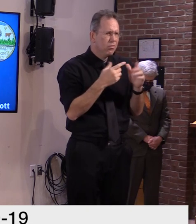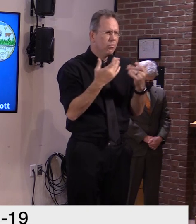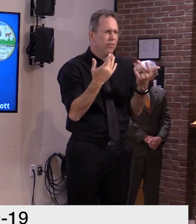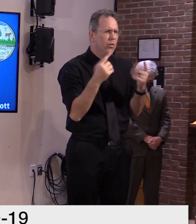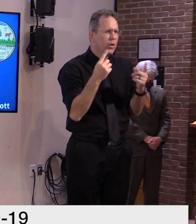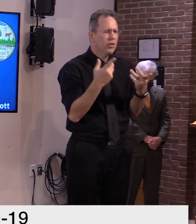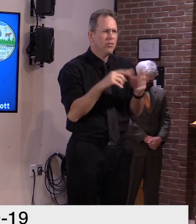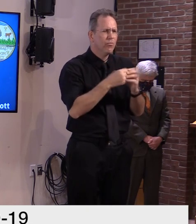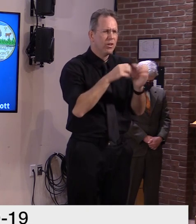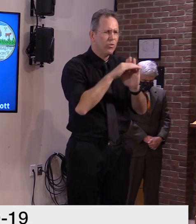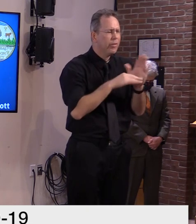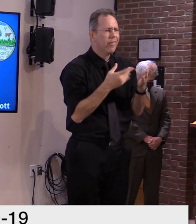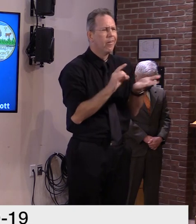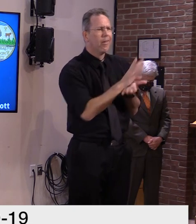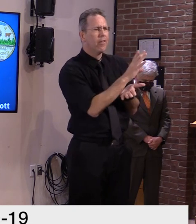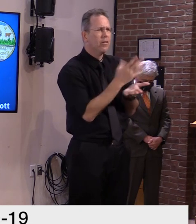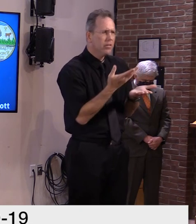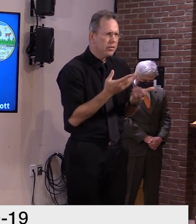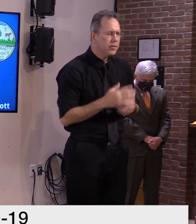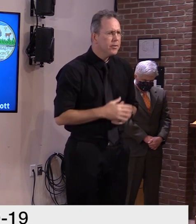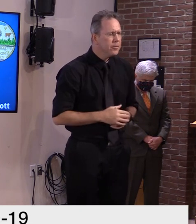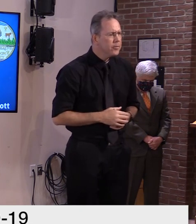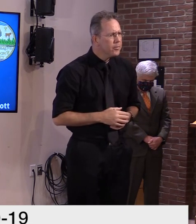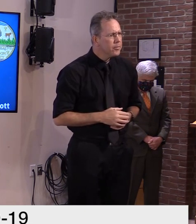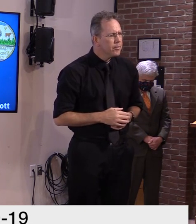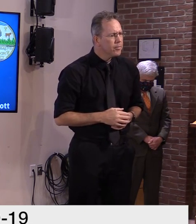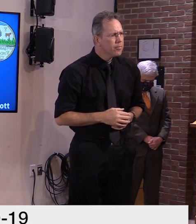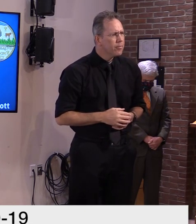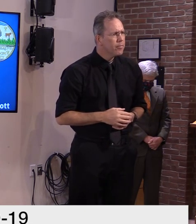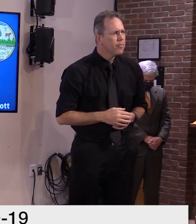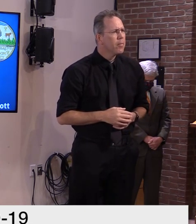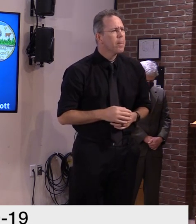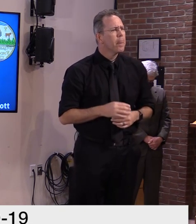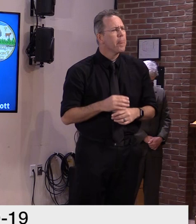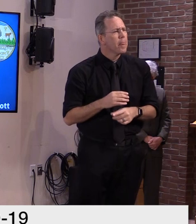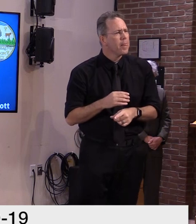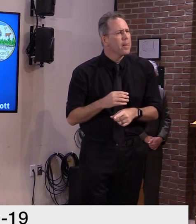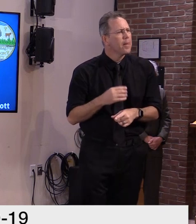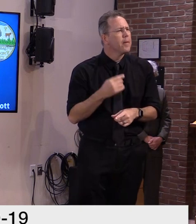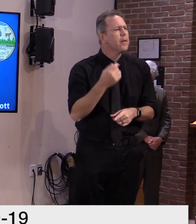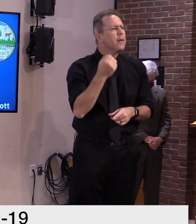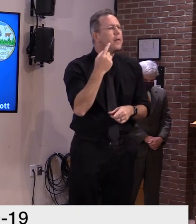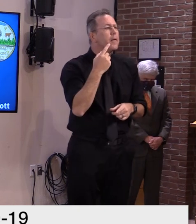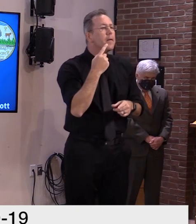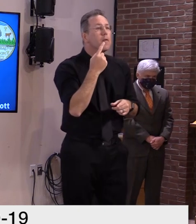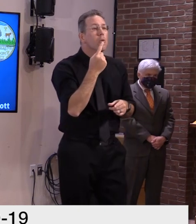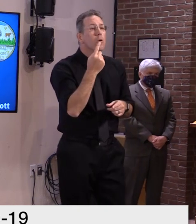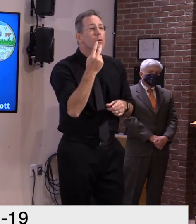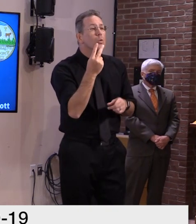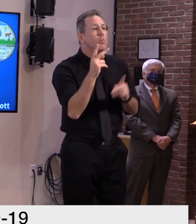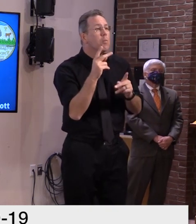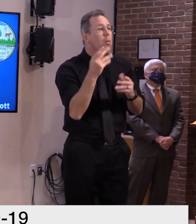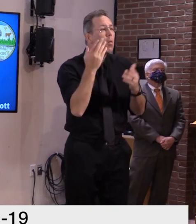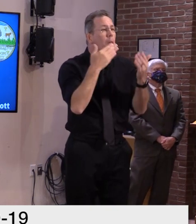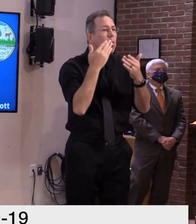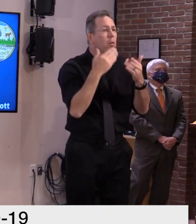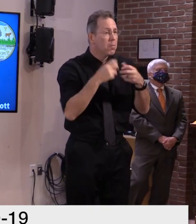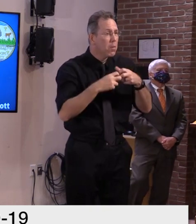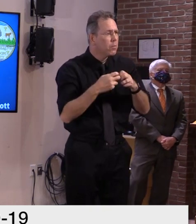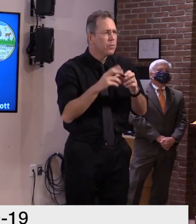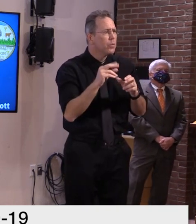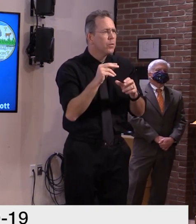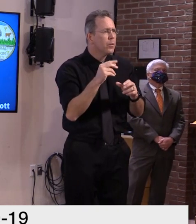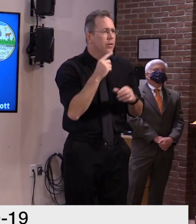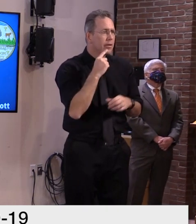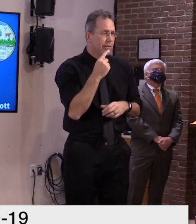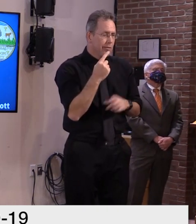Our problem is not going to be that a few people sneak through. Our problem is going to be if people don't understand what the expectation is, they can never